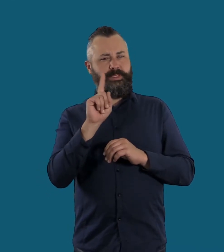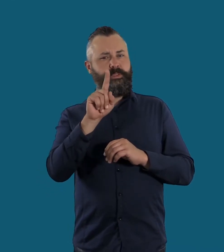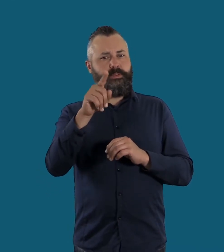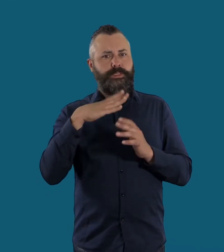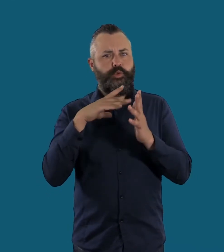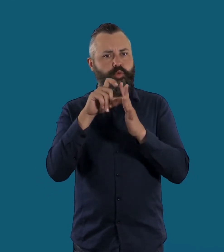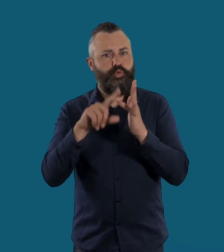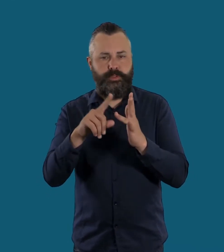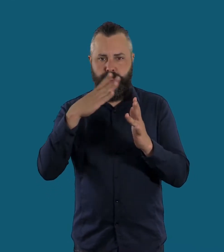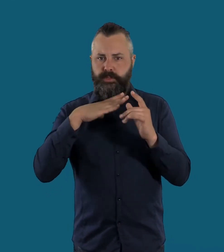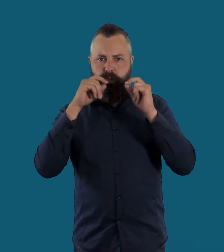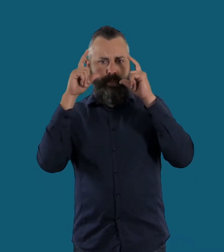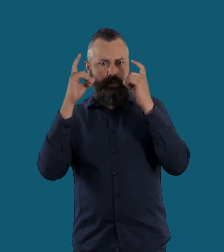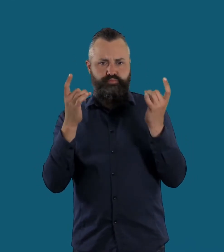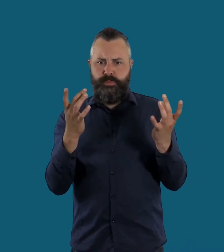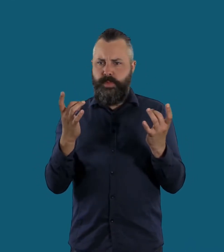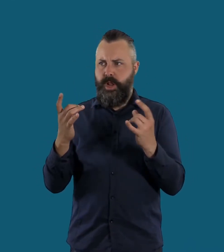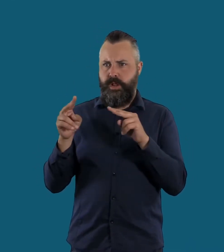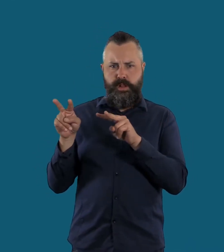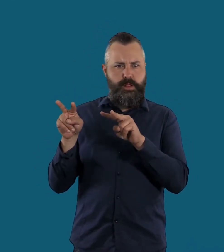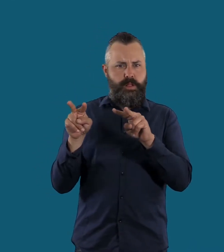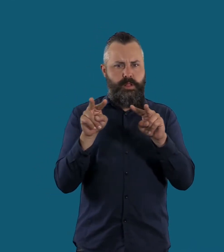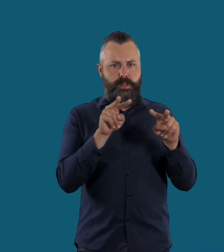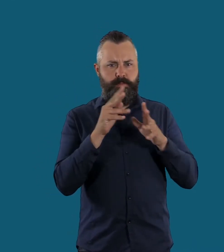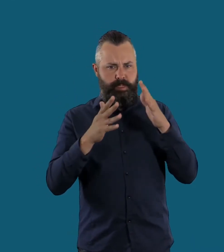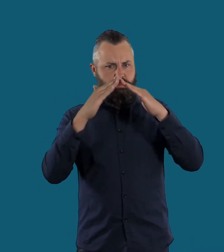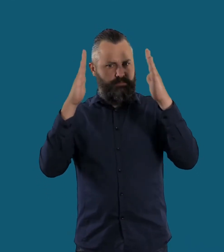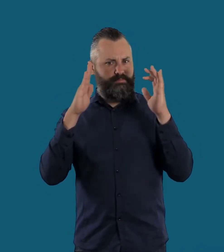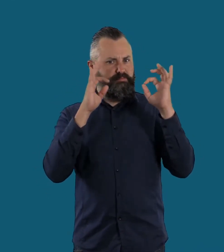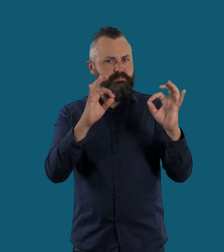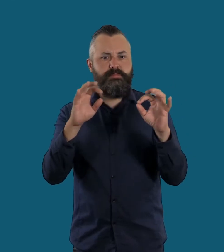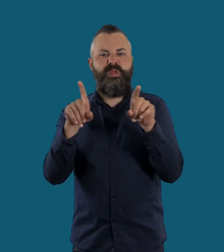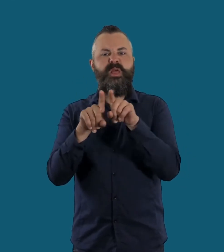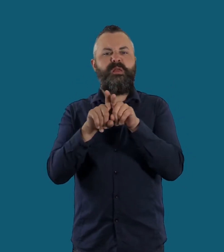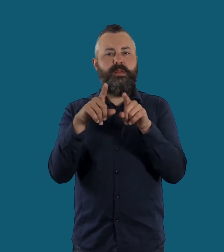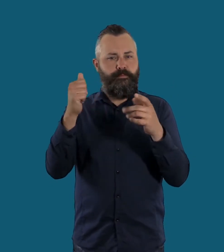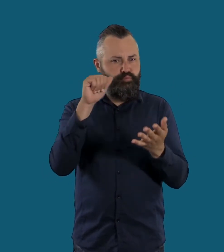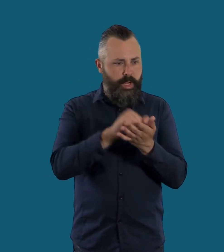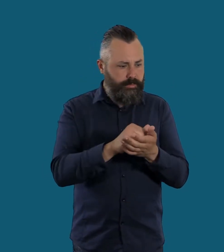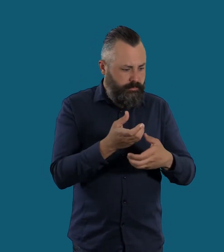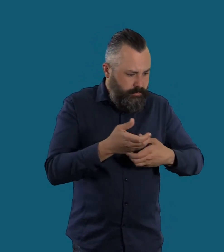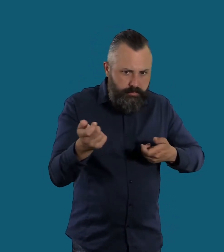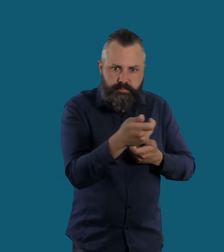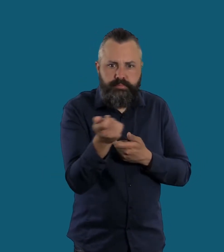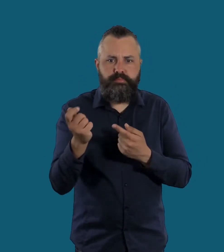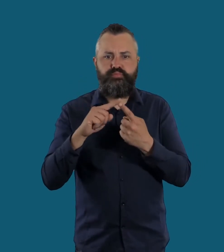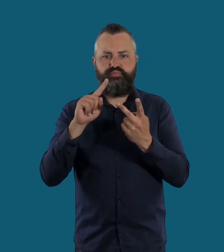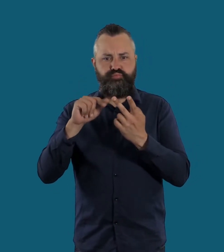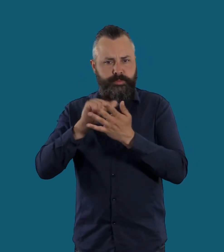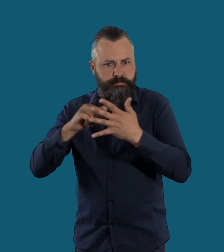What should I do in the event of a severe fire danger? You need to be aware. Well-prepared homes that are actively defended can provide safety.